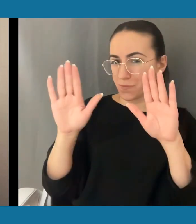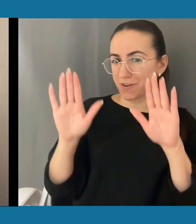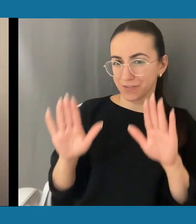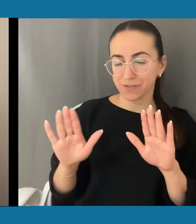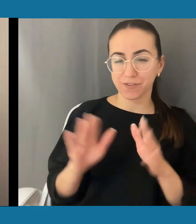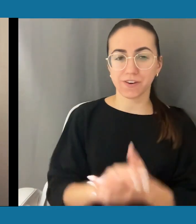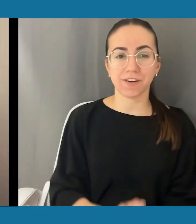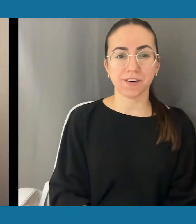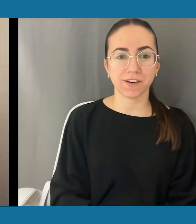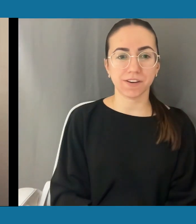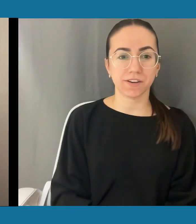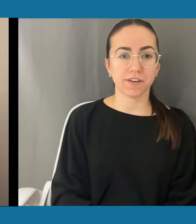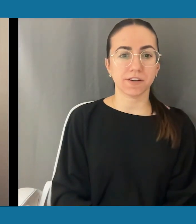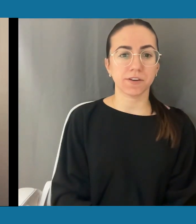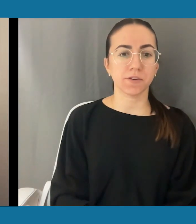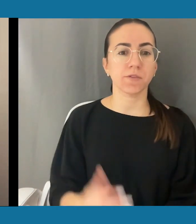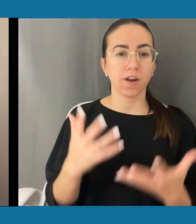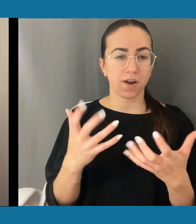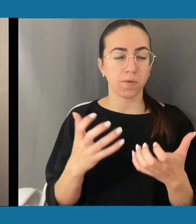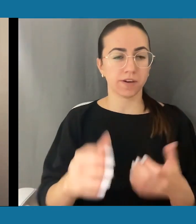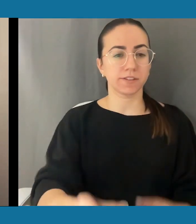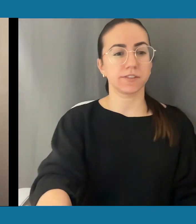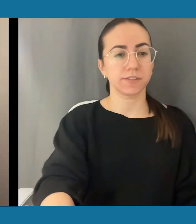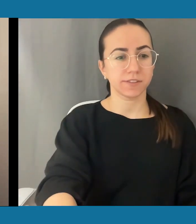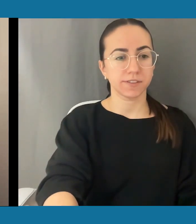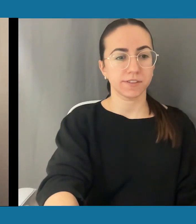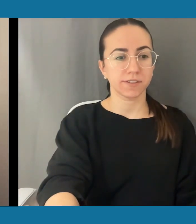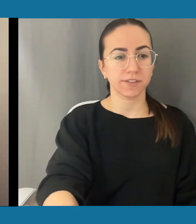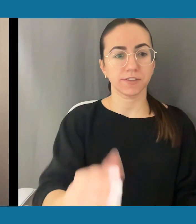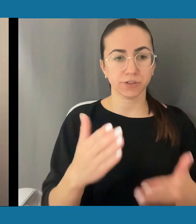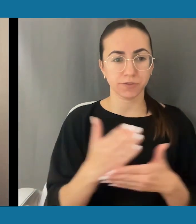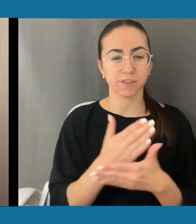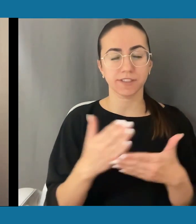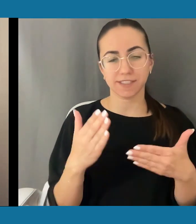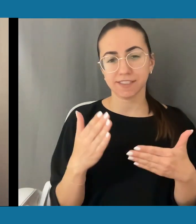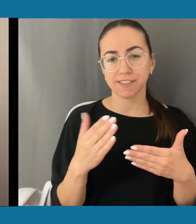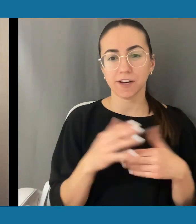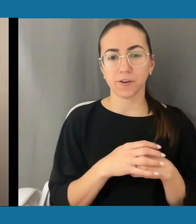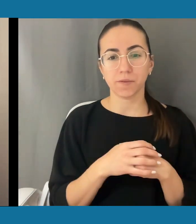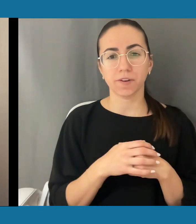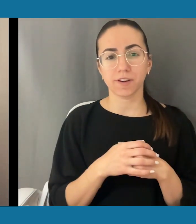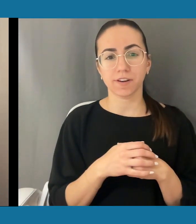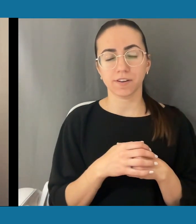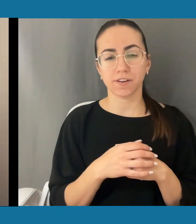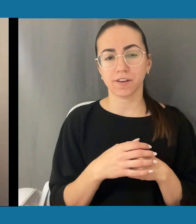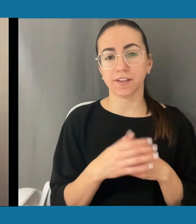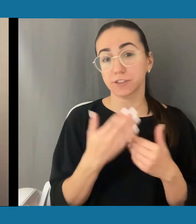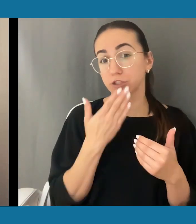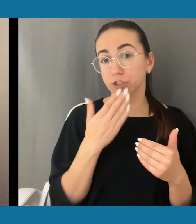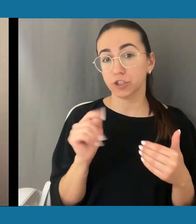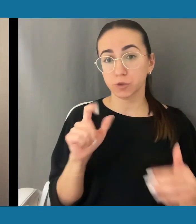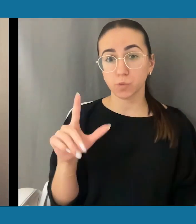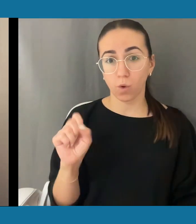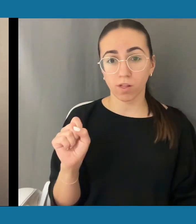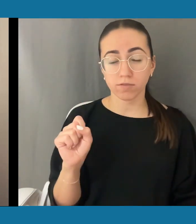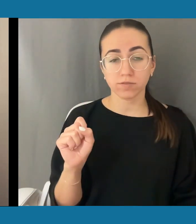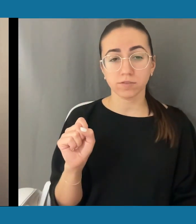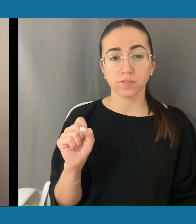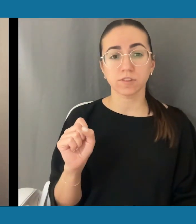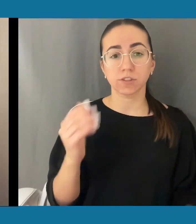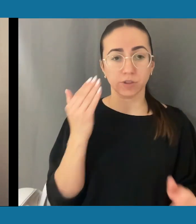accounts are really a good tool and in line with this whole theme of supported decision making, since